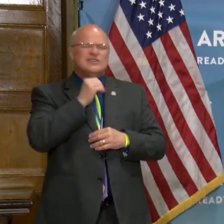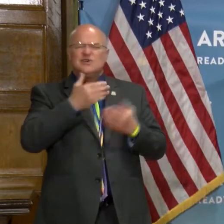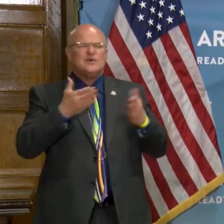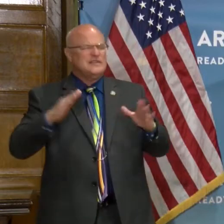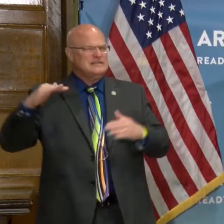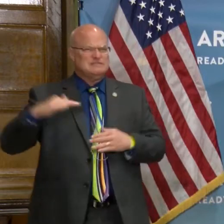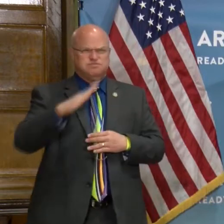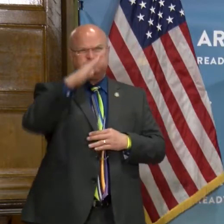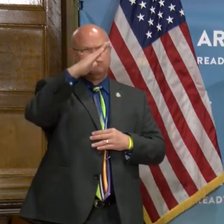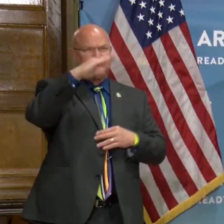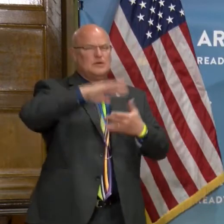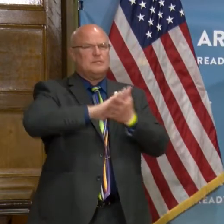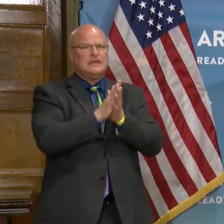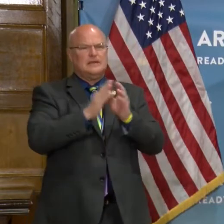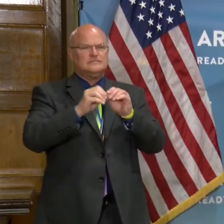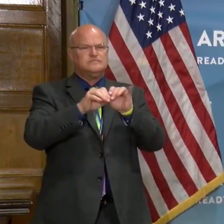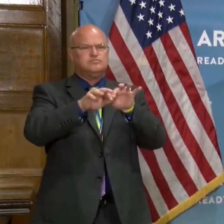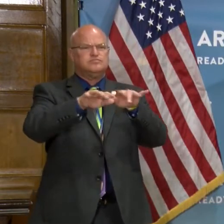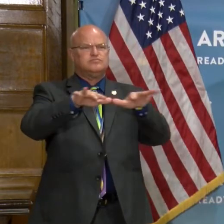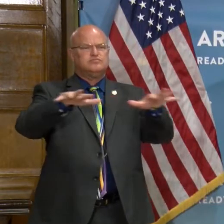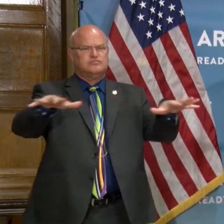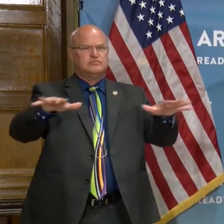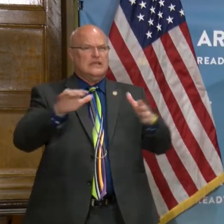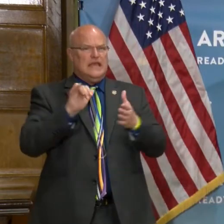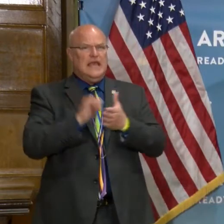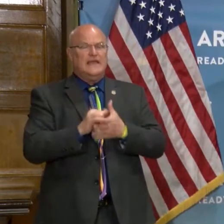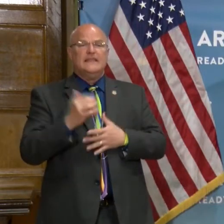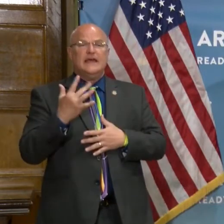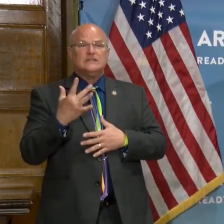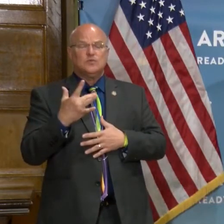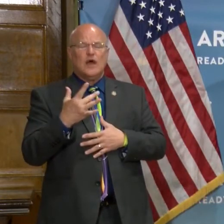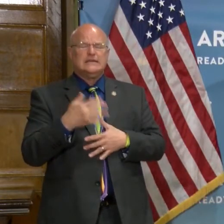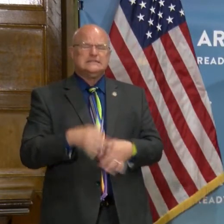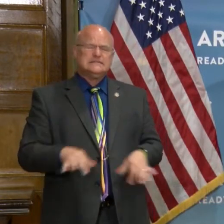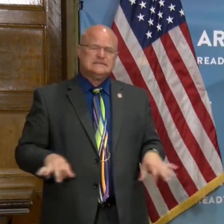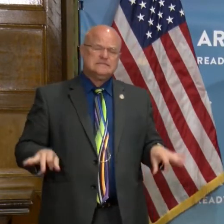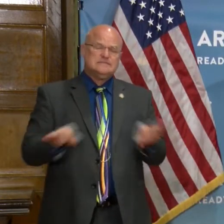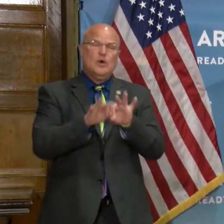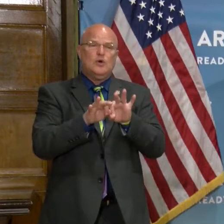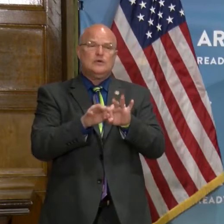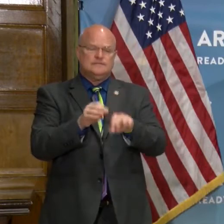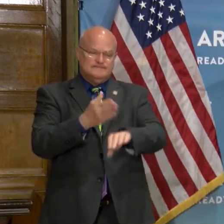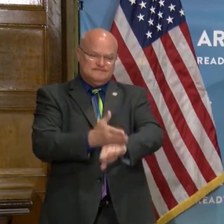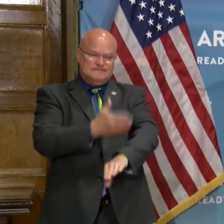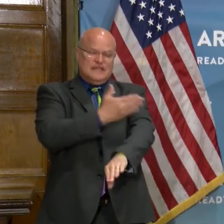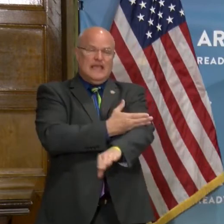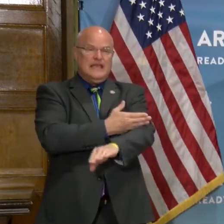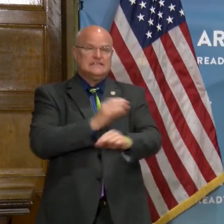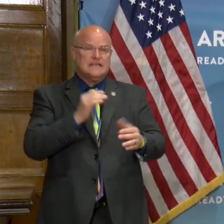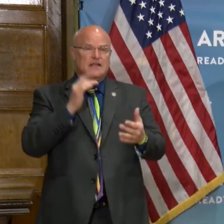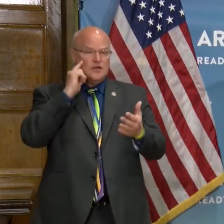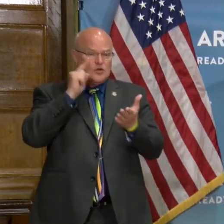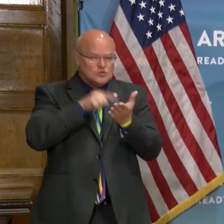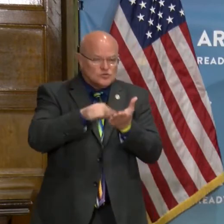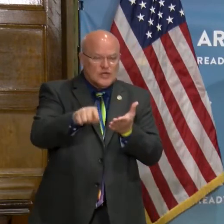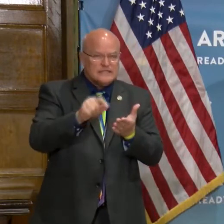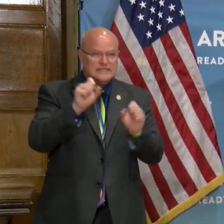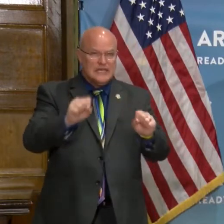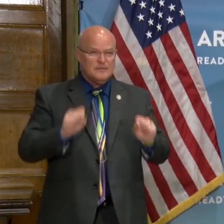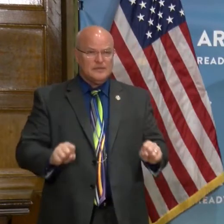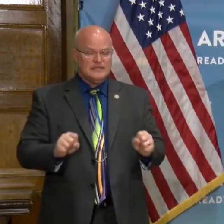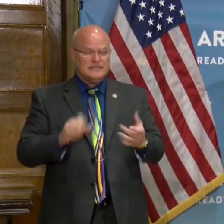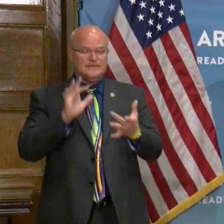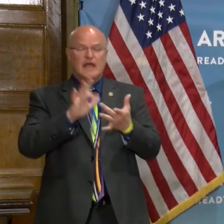those spikes become outbreaks. And that is why it is so critical that we enhance our tracing capability,